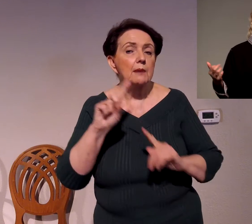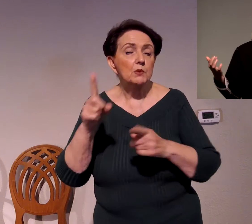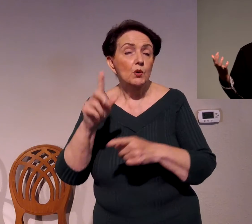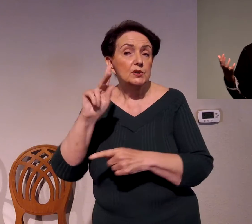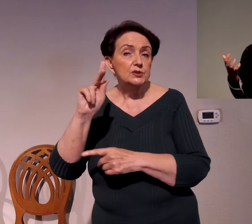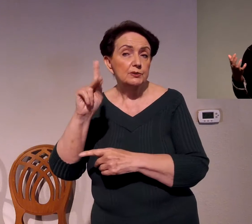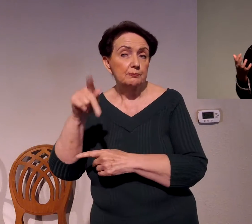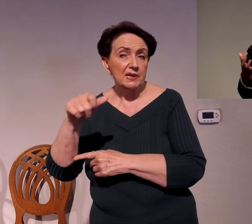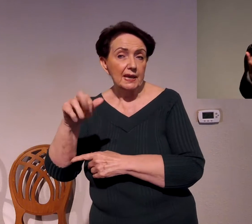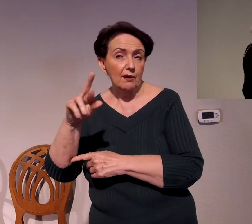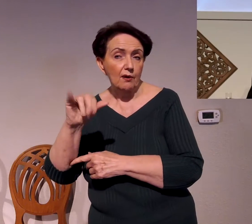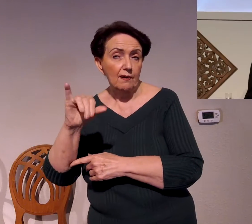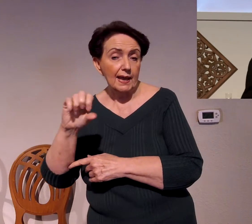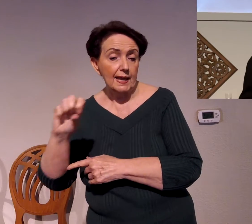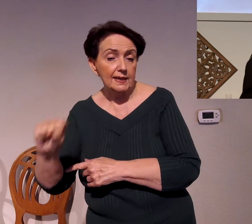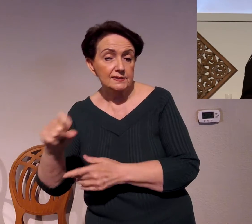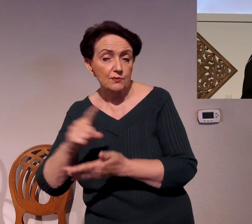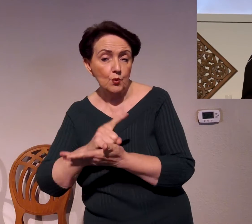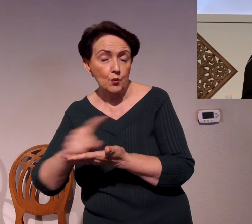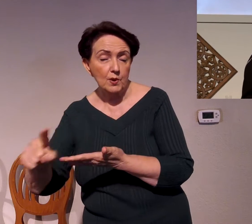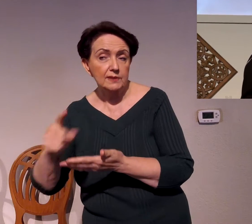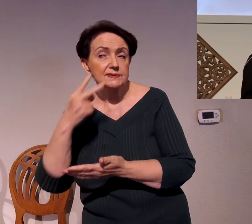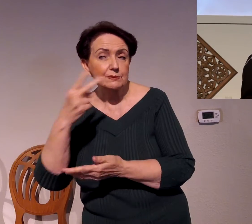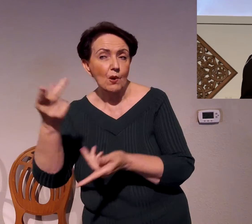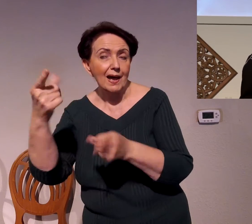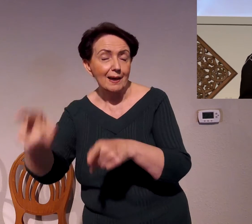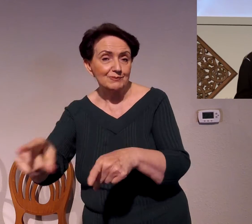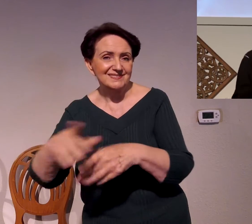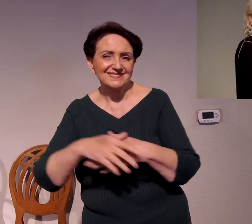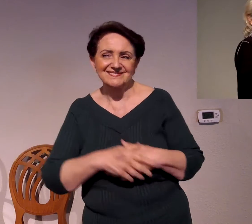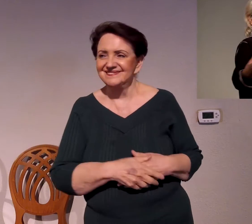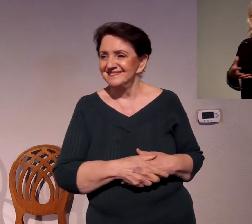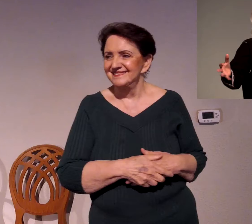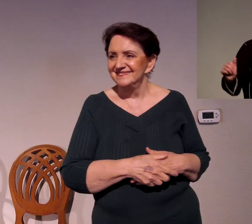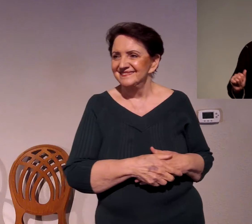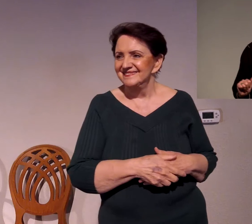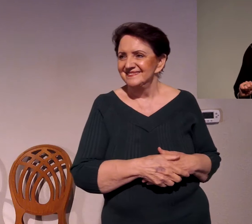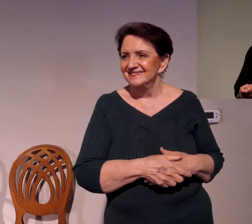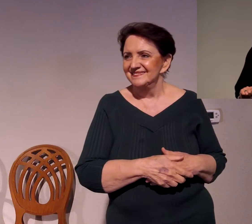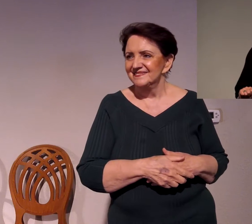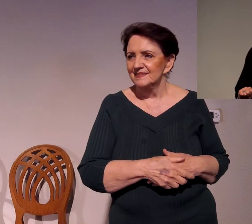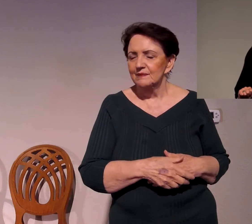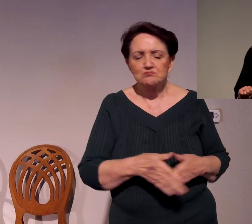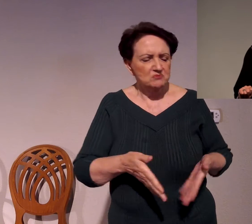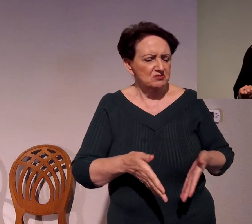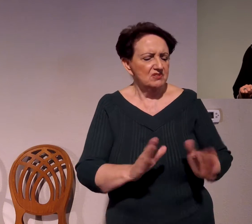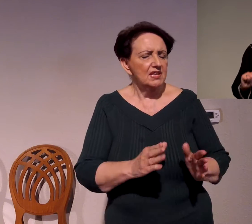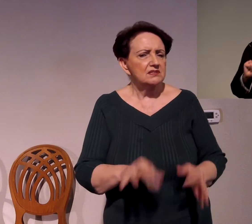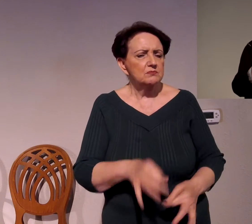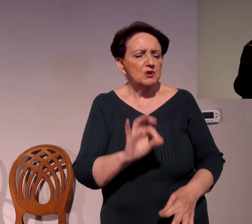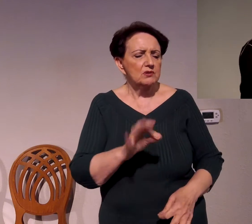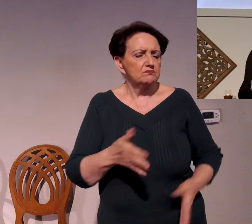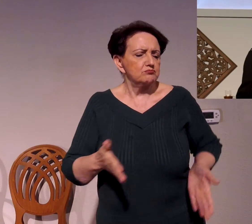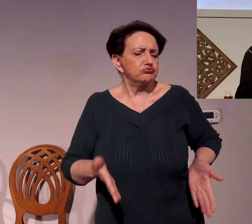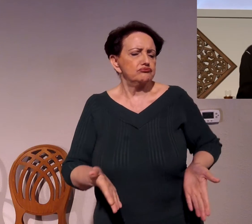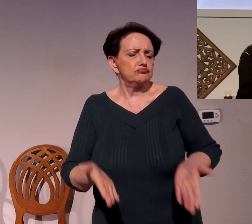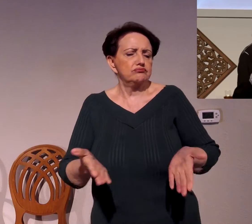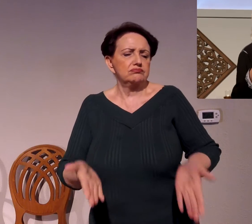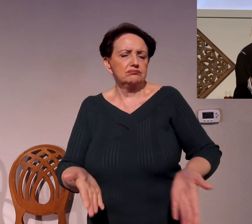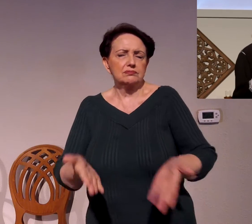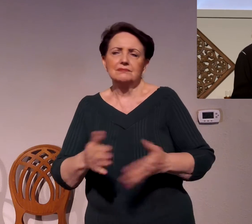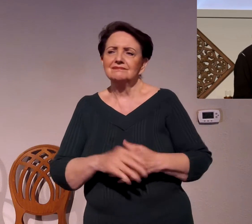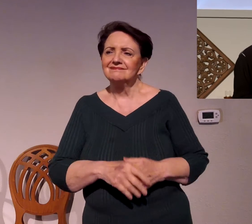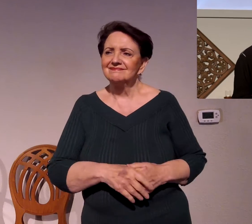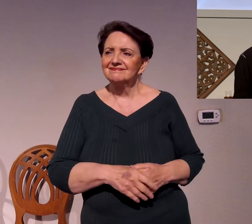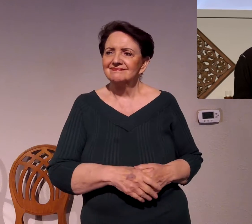Paris for a week, and I'm going to see what happens. I'm going to just let spirit move me. But do you see, I still